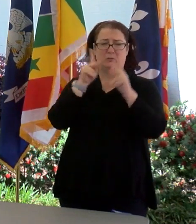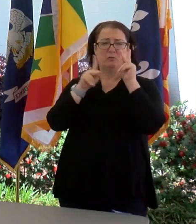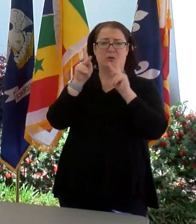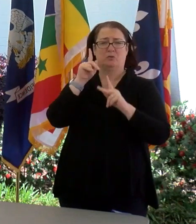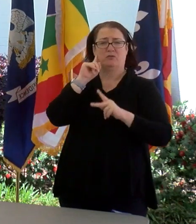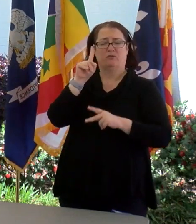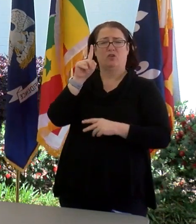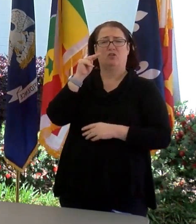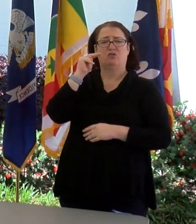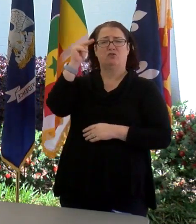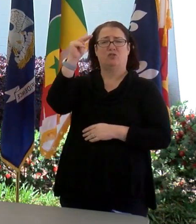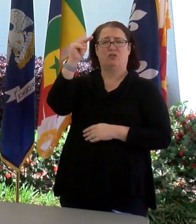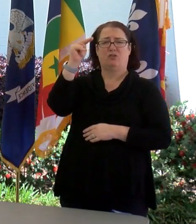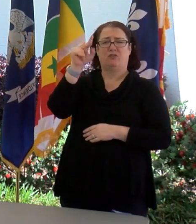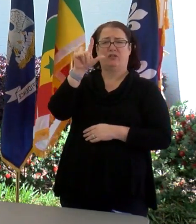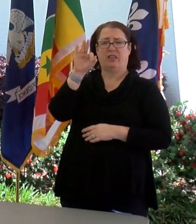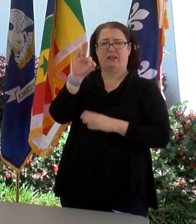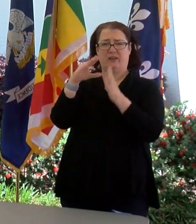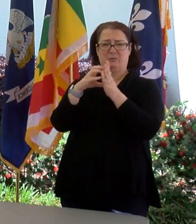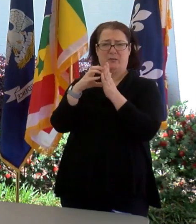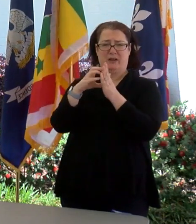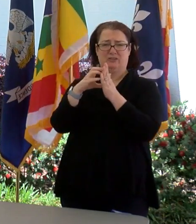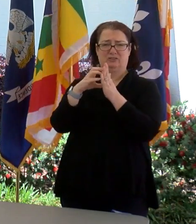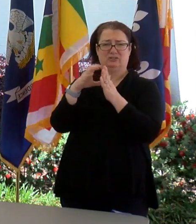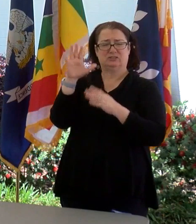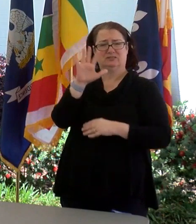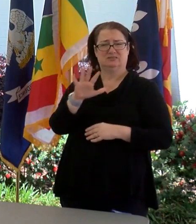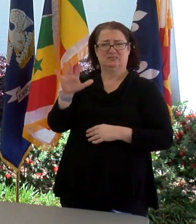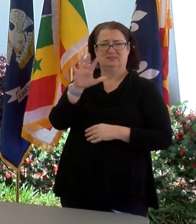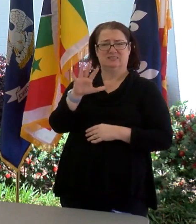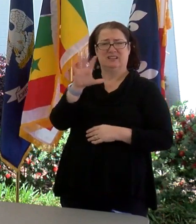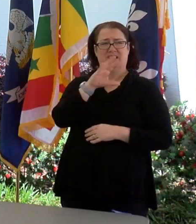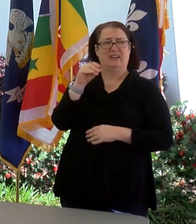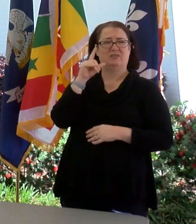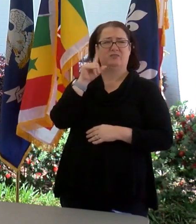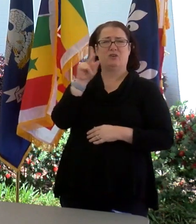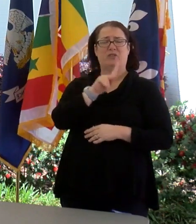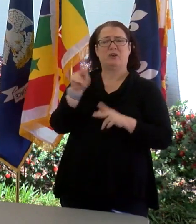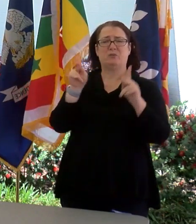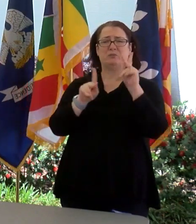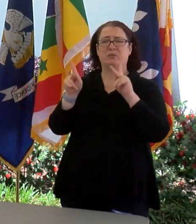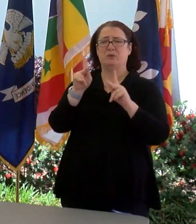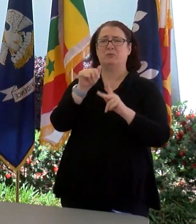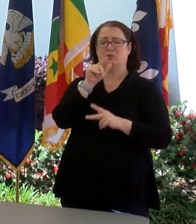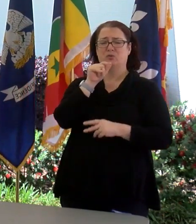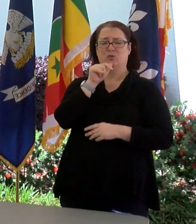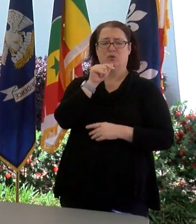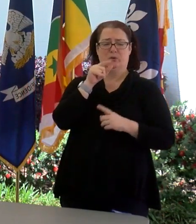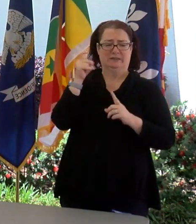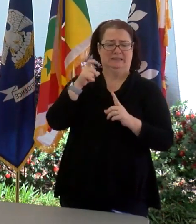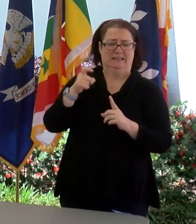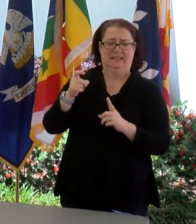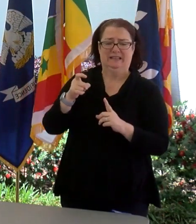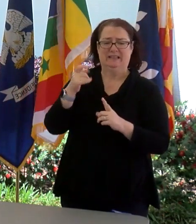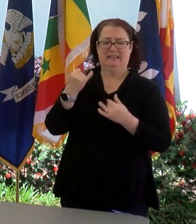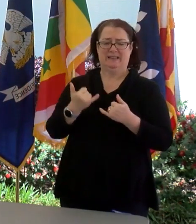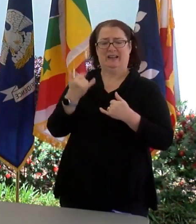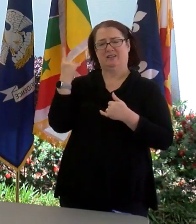medical professionals will be able to recommend testing options for those who meet the criteria now that the Cajun Dome site has been closed.